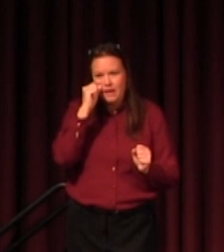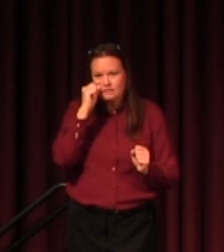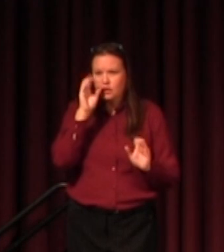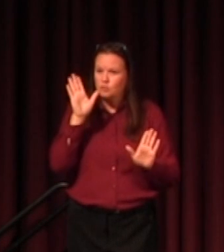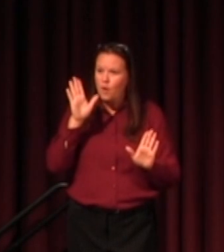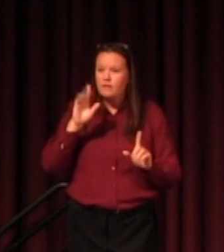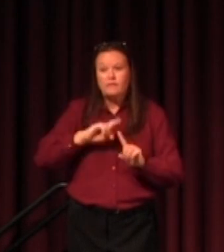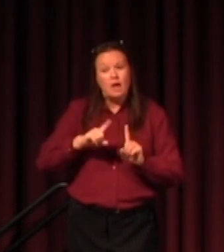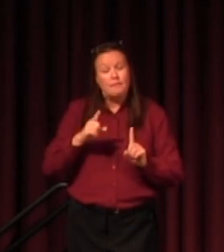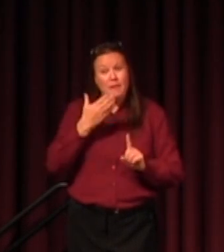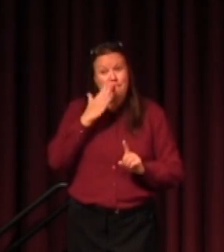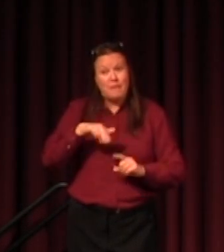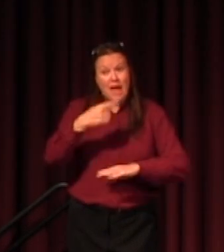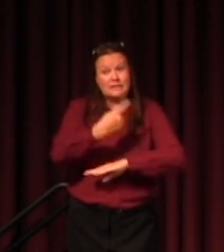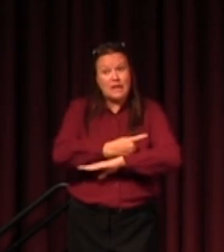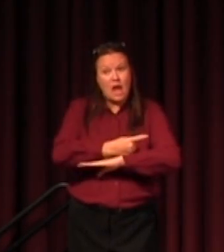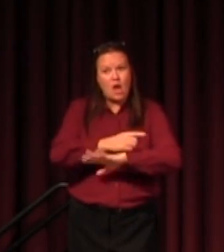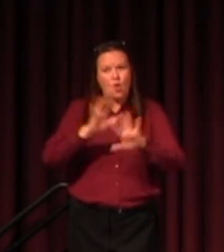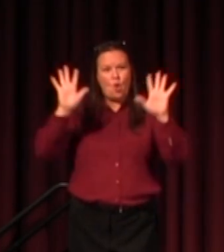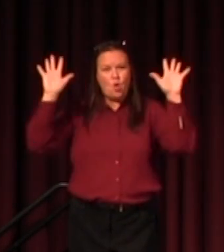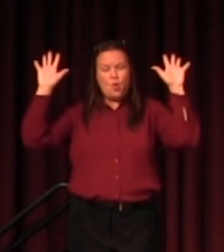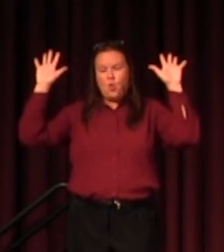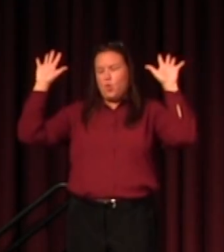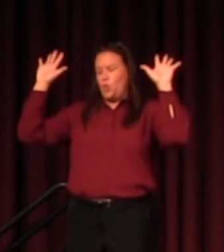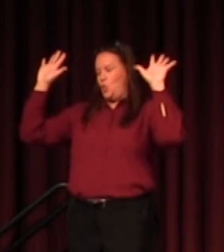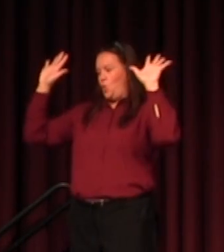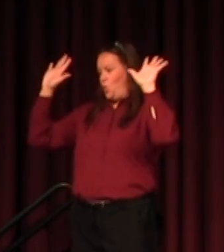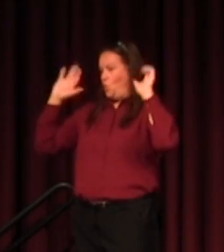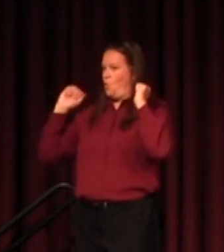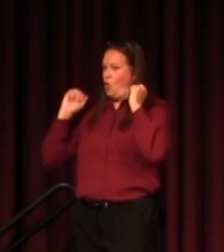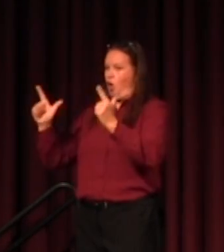However, when she's having a bad day, everybody's having a bad day.